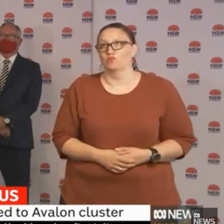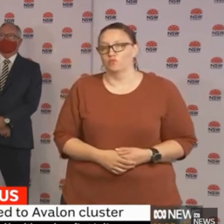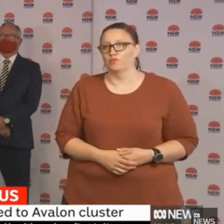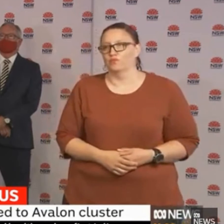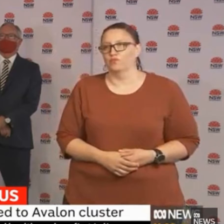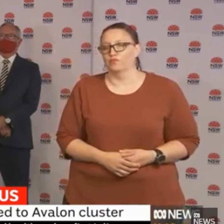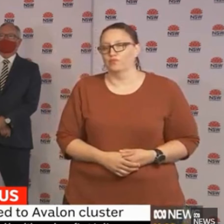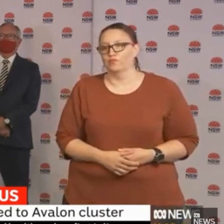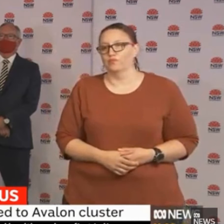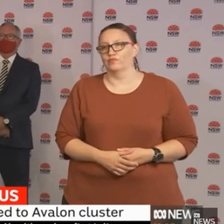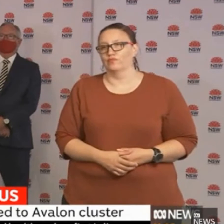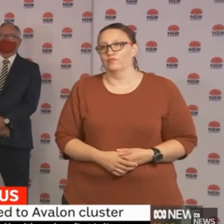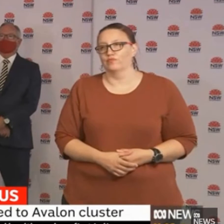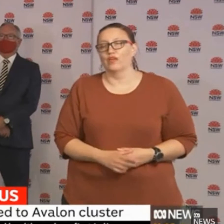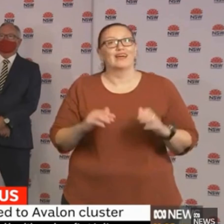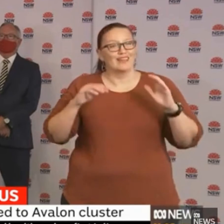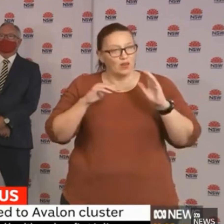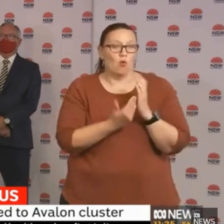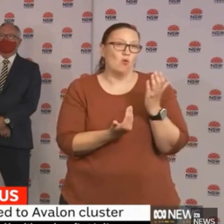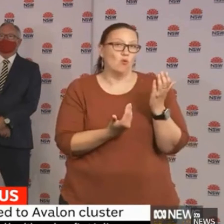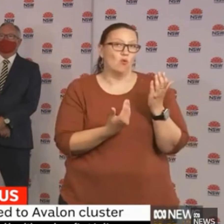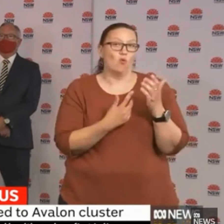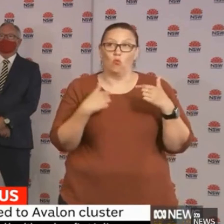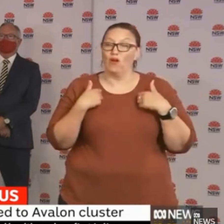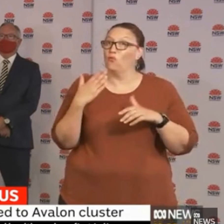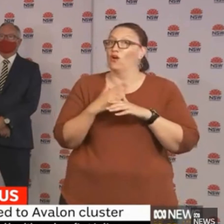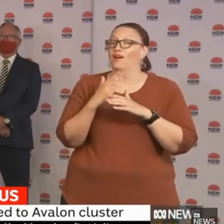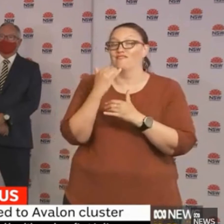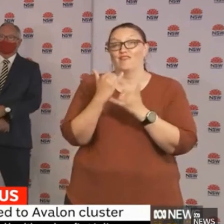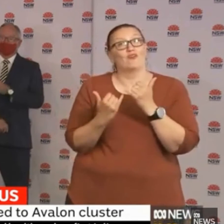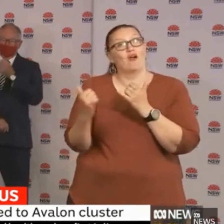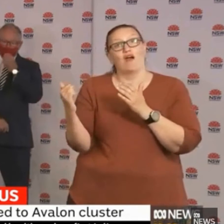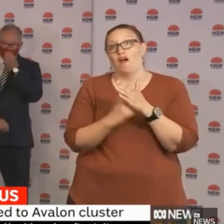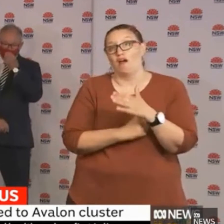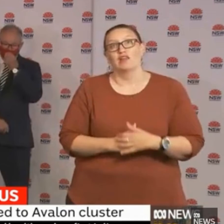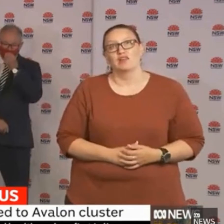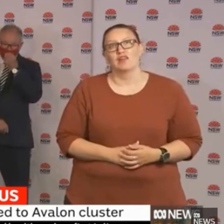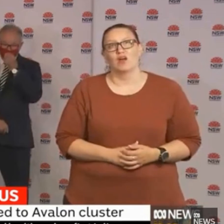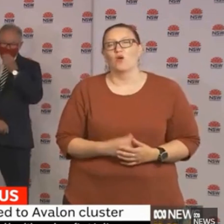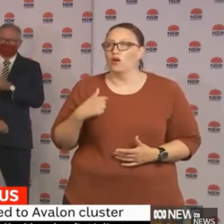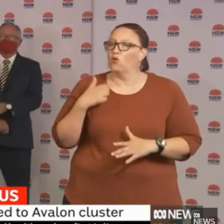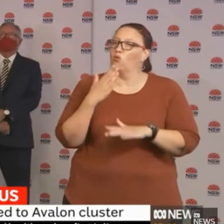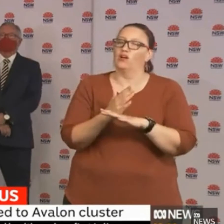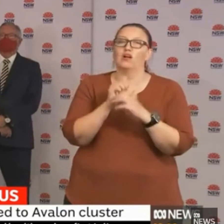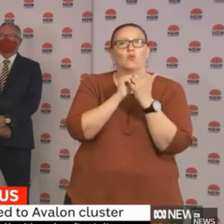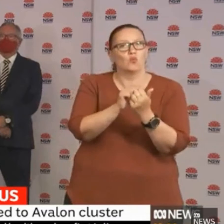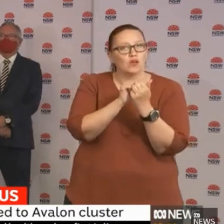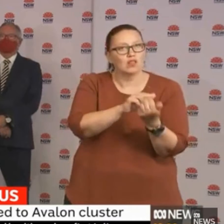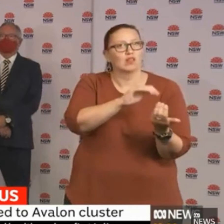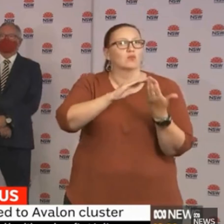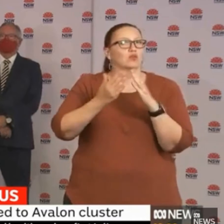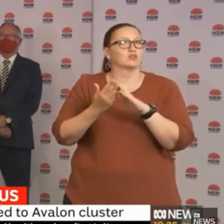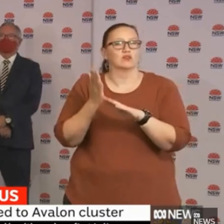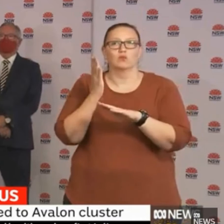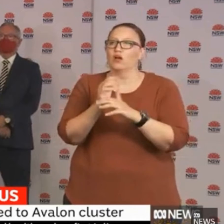event. And now we are, as I said, working as hard as we can and working with the community and business